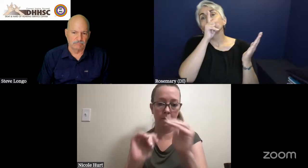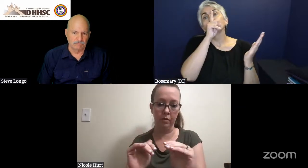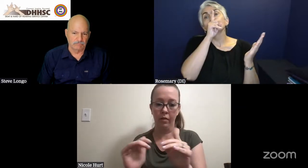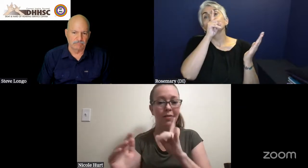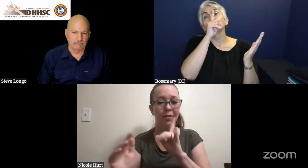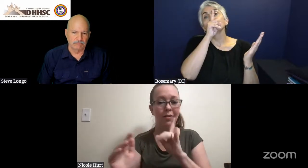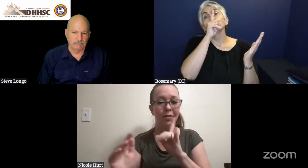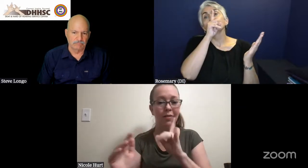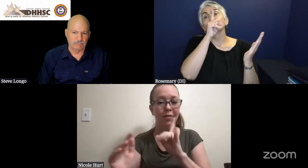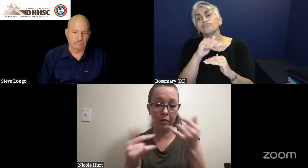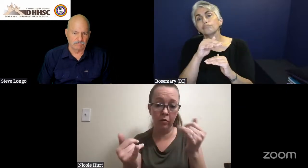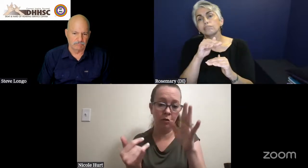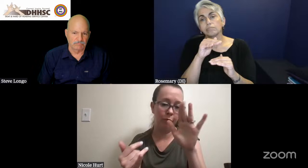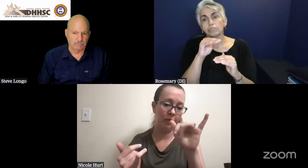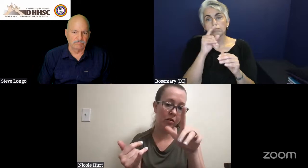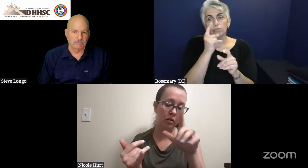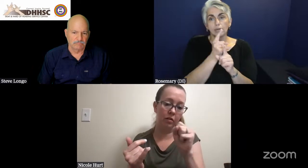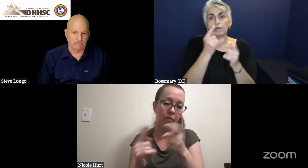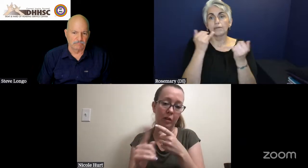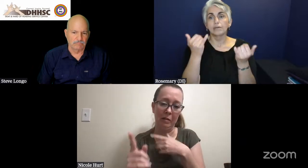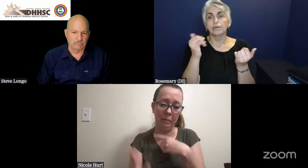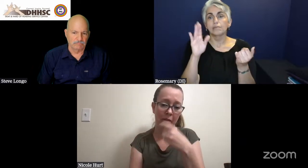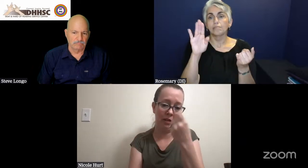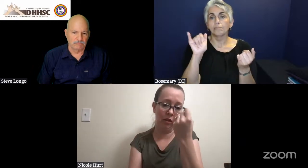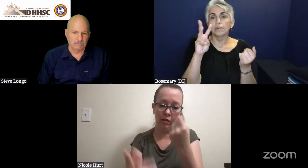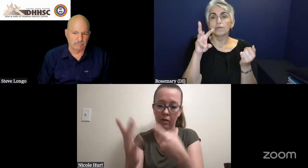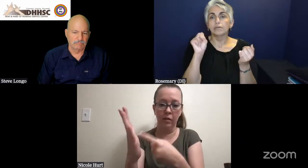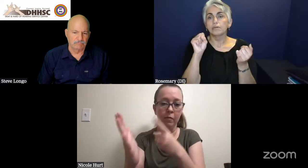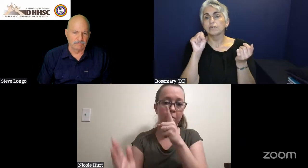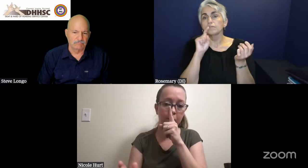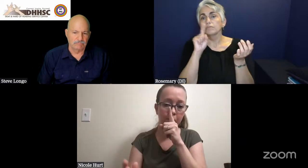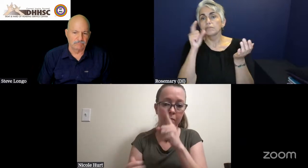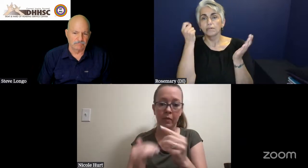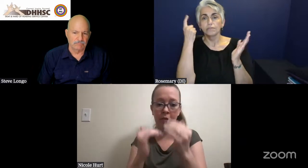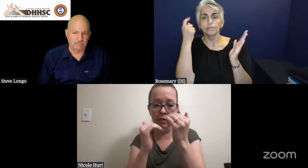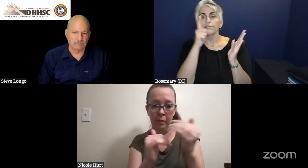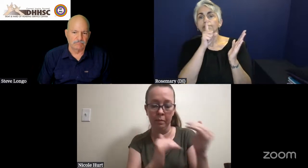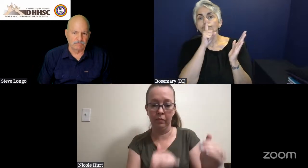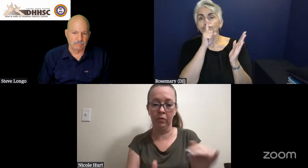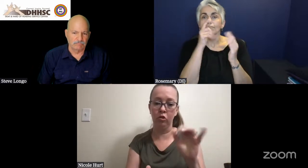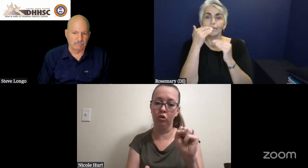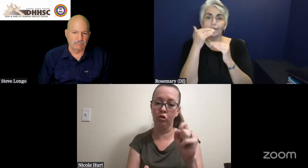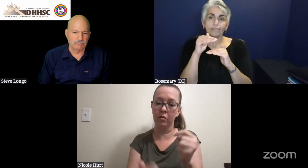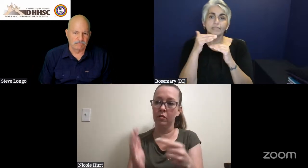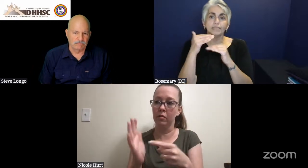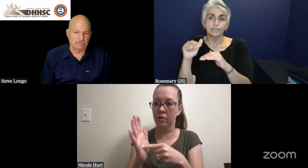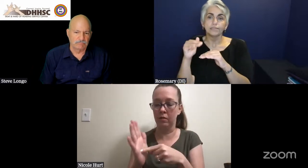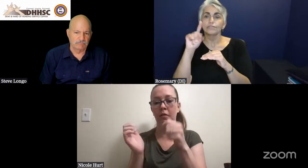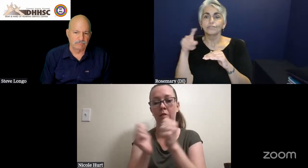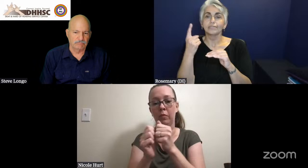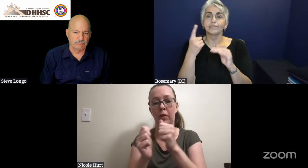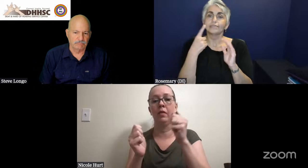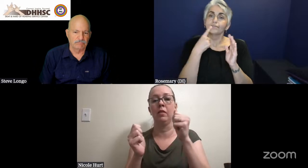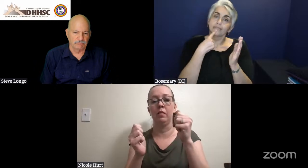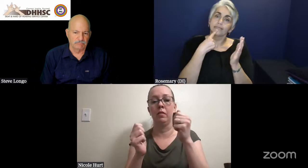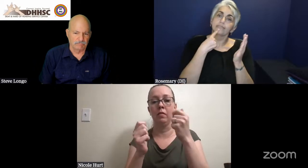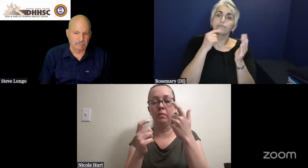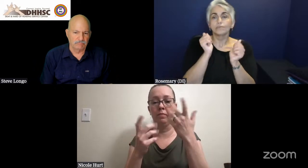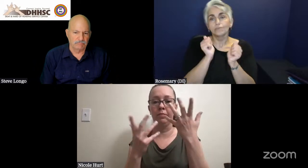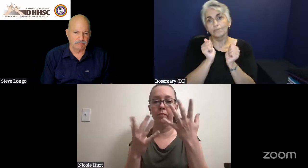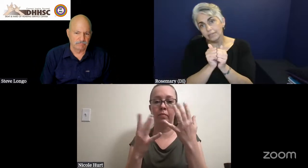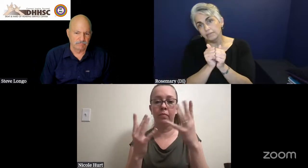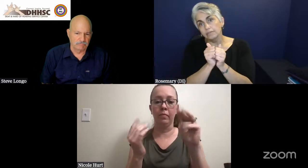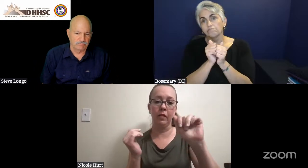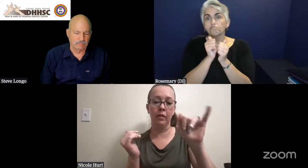look and they don't understand the limits. Right now, it doesn't say anything about limits. It